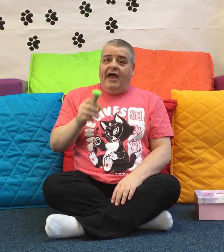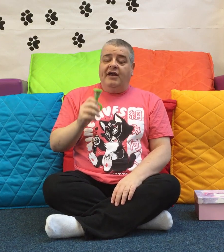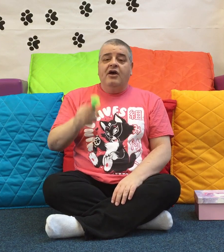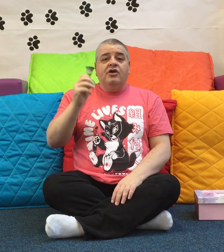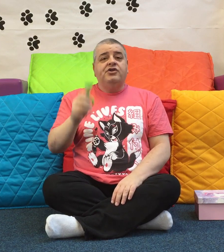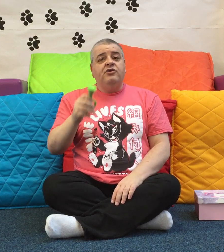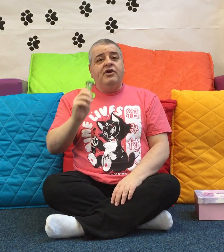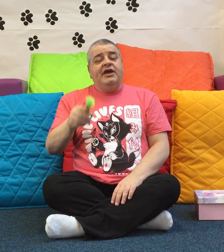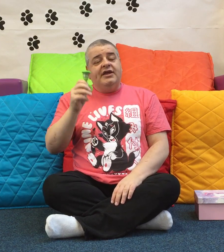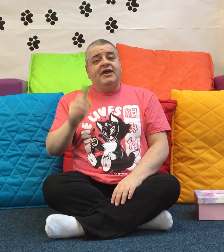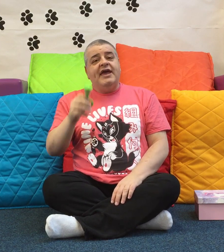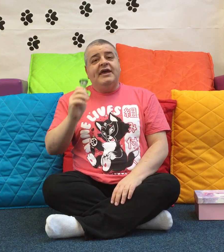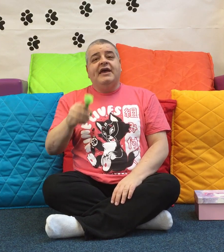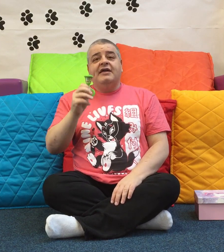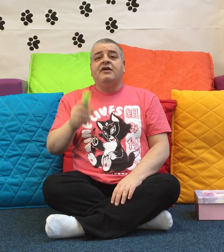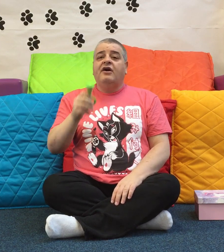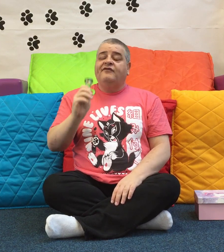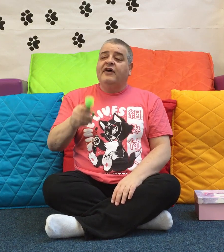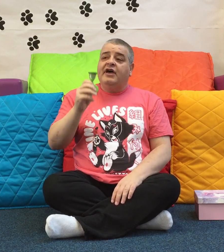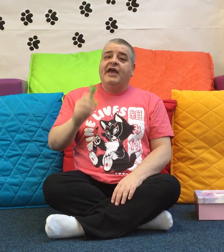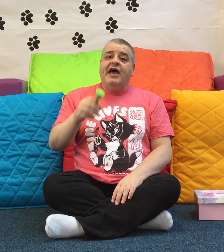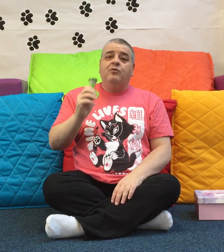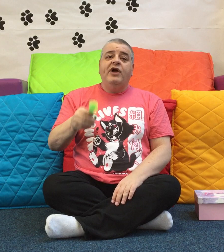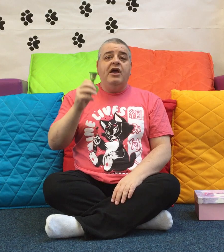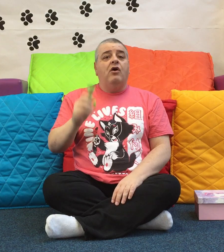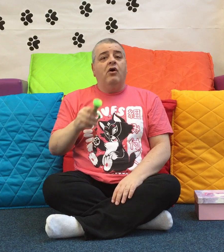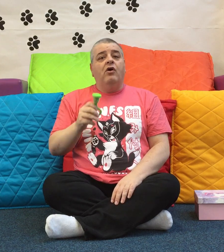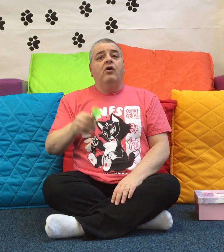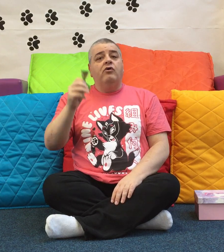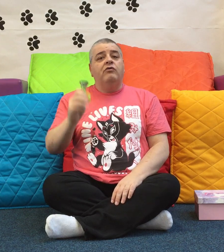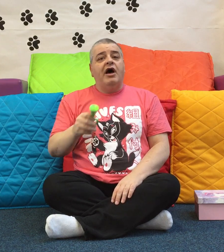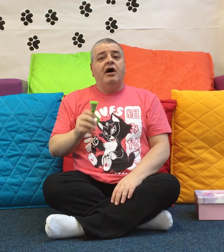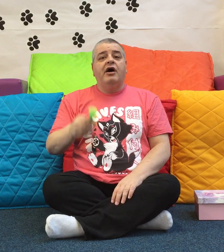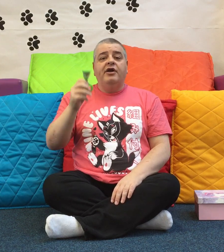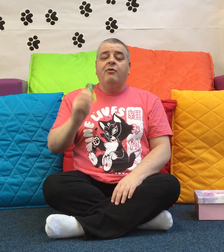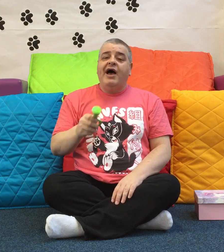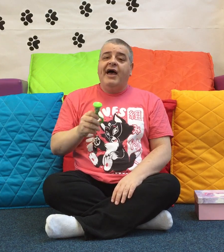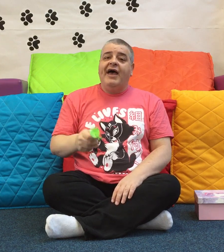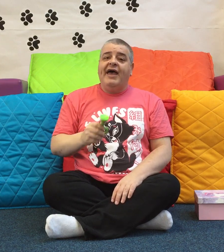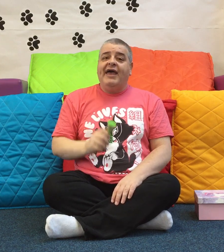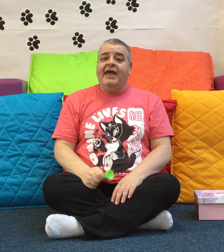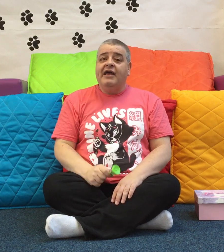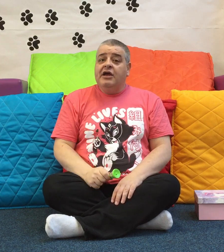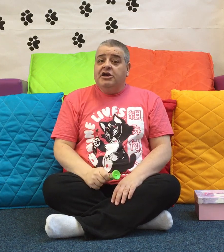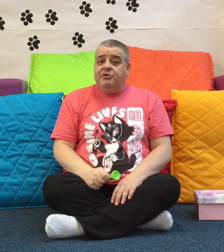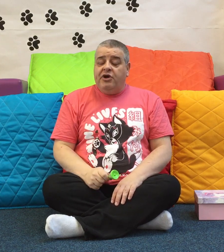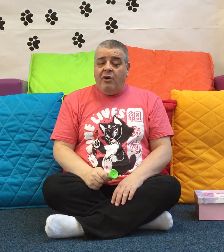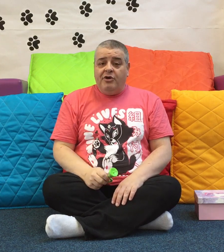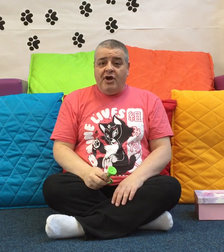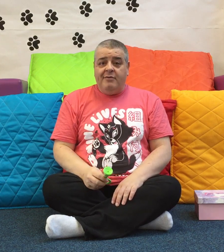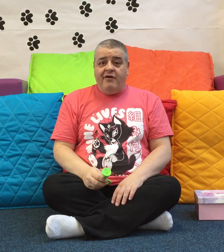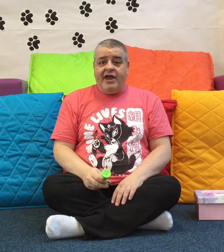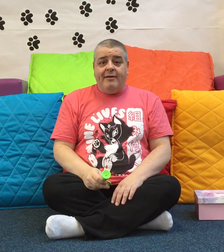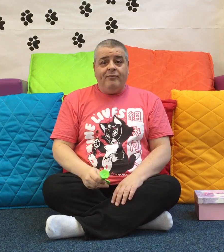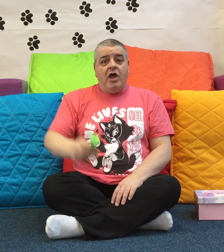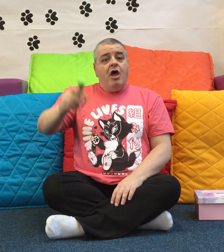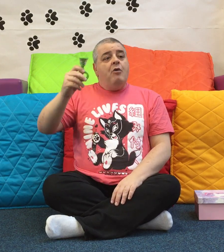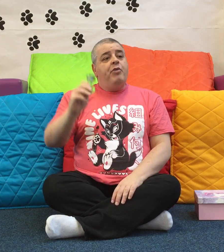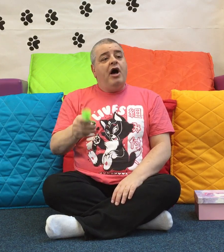again, Suki take it off again, we all run away. Should we do it one more time? You ready?